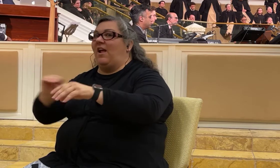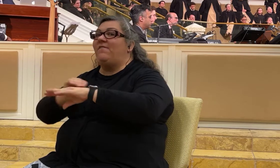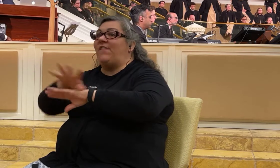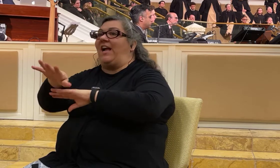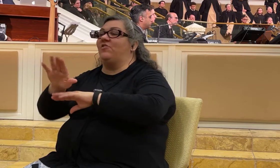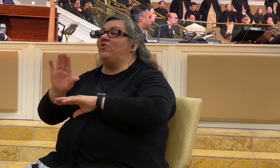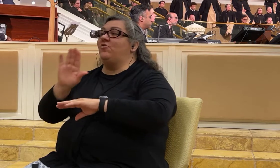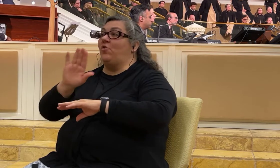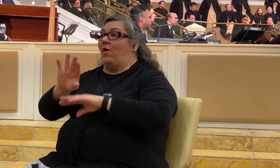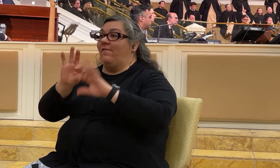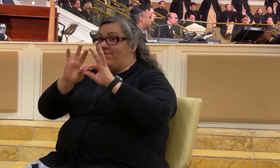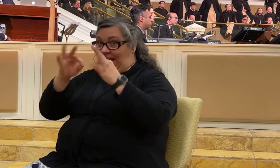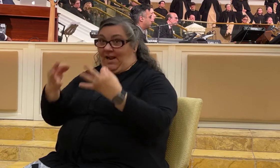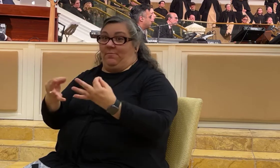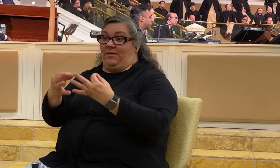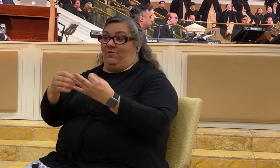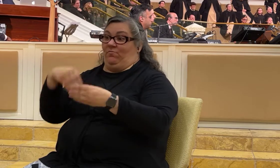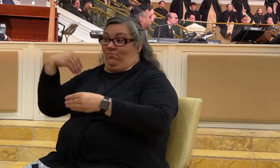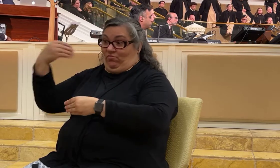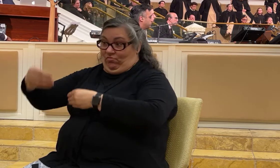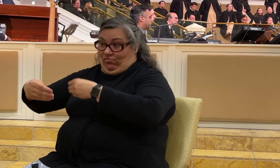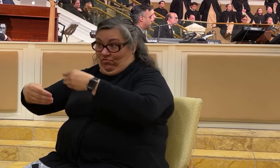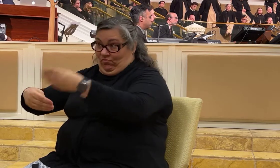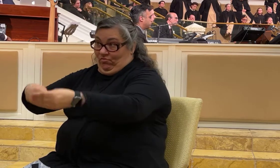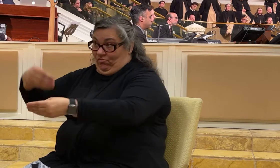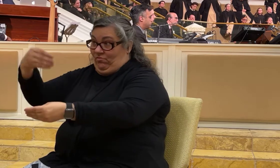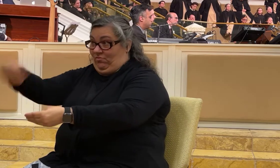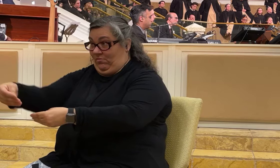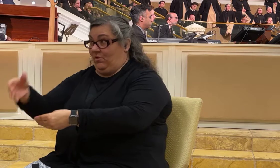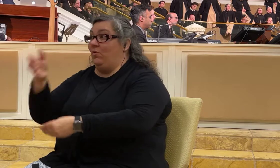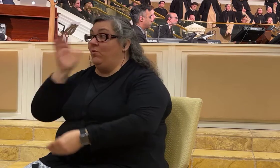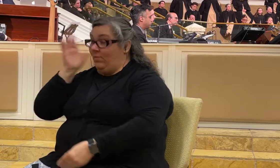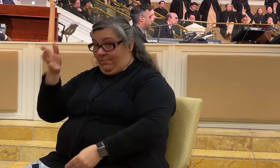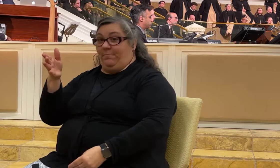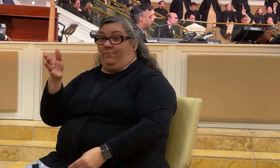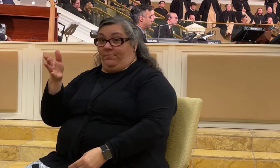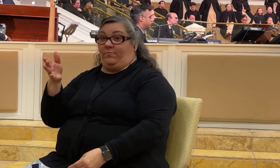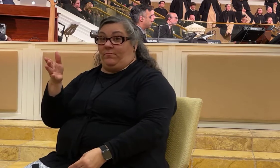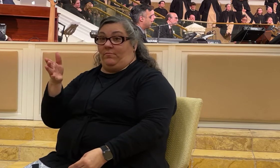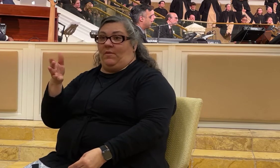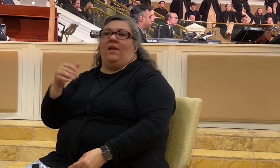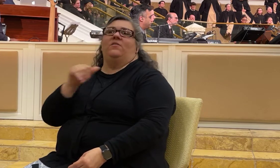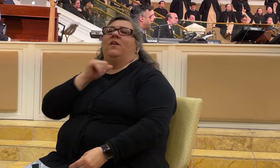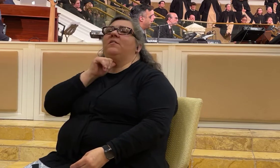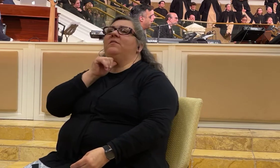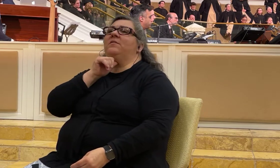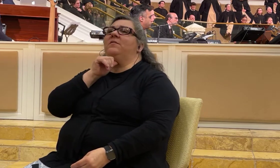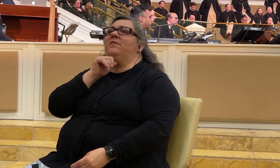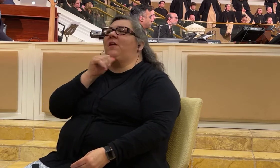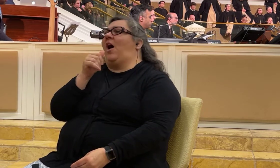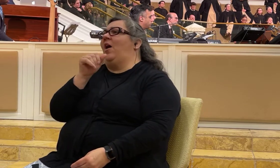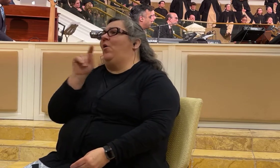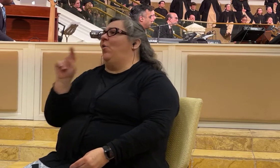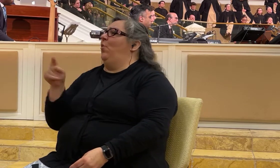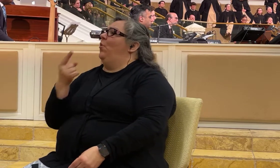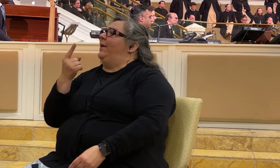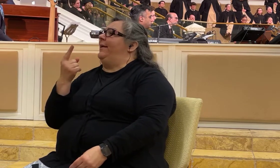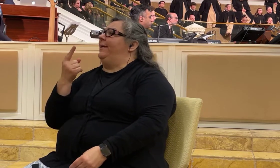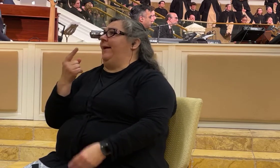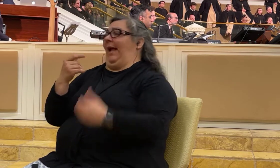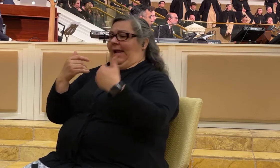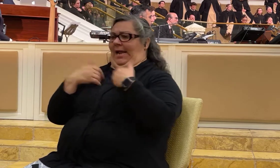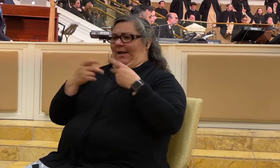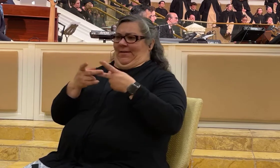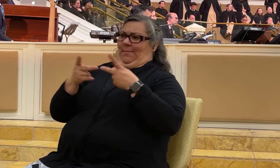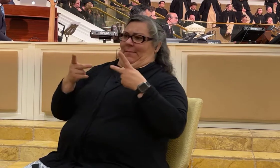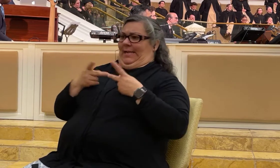and it's going to be a decision for his grandkids, and it's going to be a decision for his great-grandkids. So it's not about just having a place. It's not about